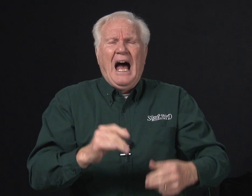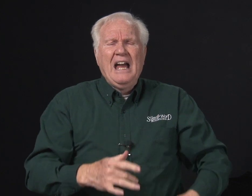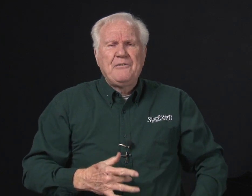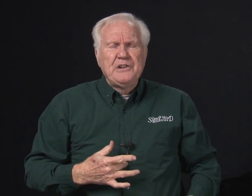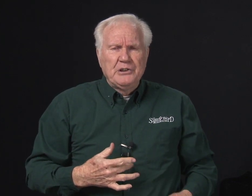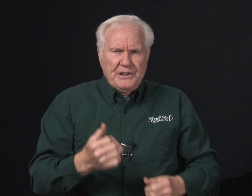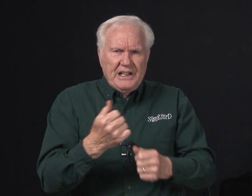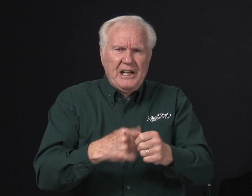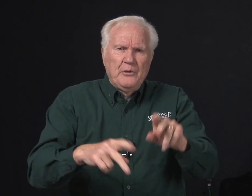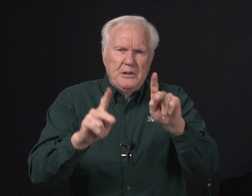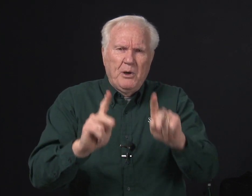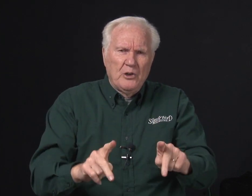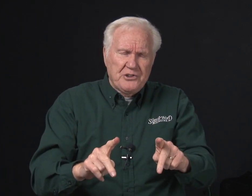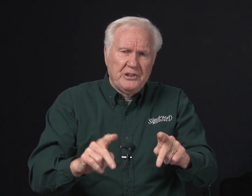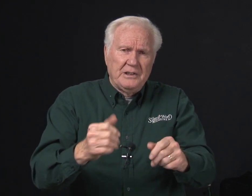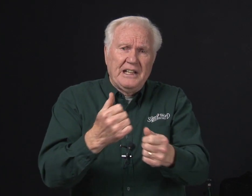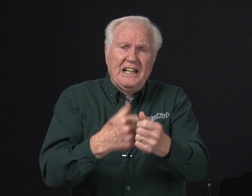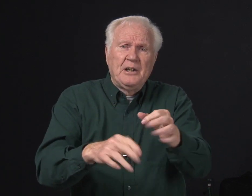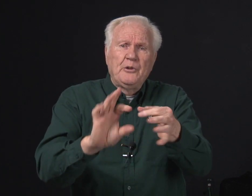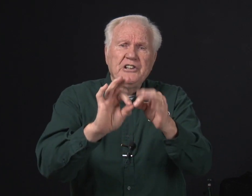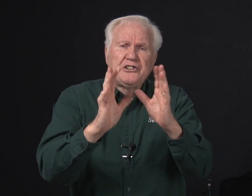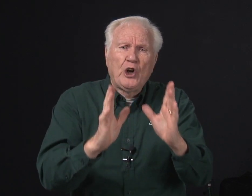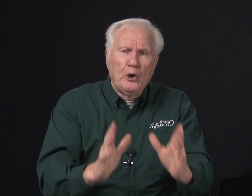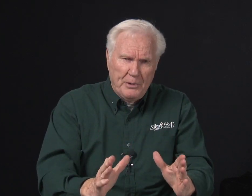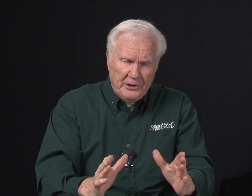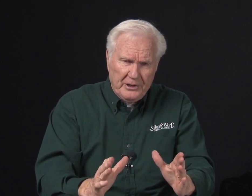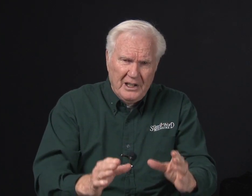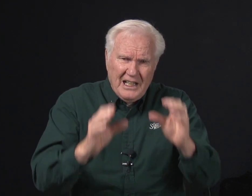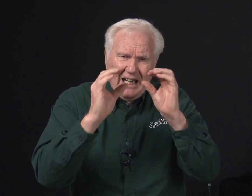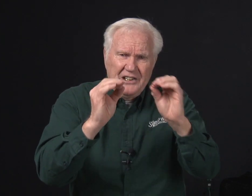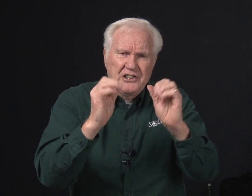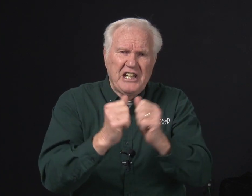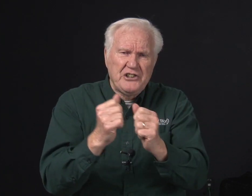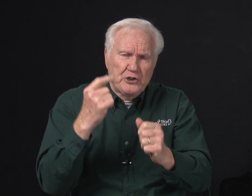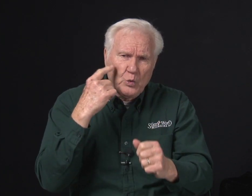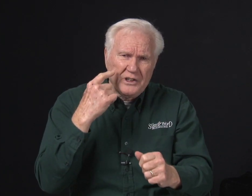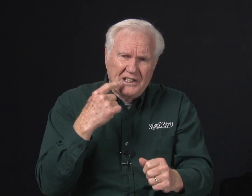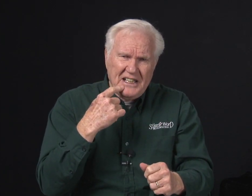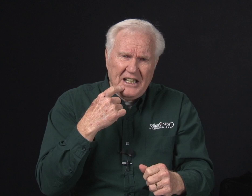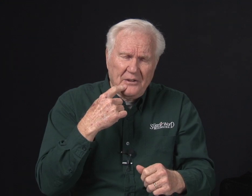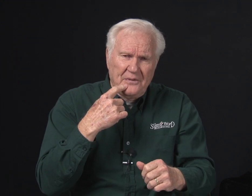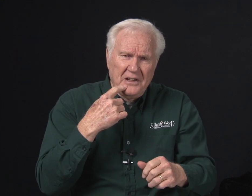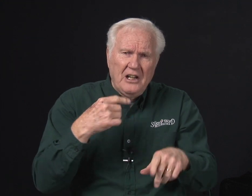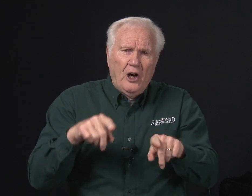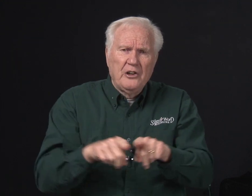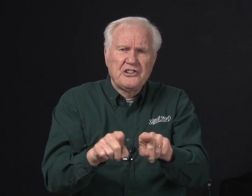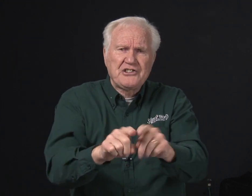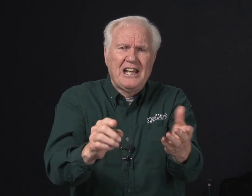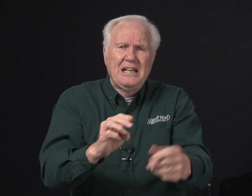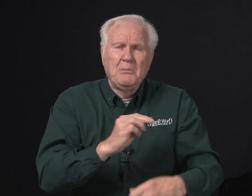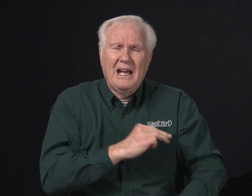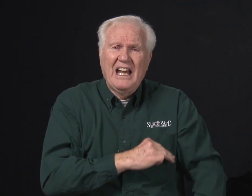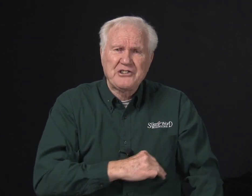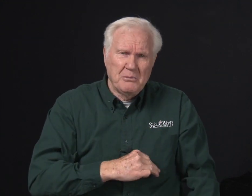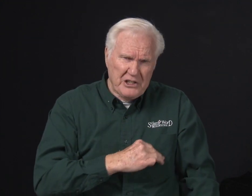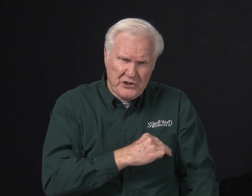I feel that every person, that every interpreter and teacher with the deaf are the same as a